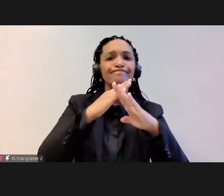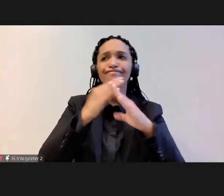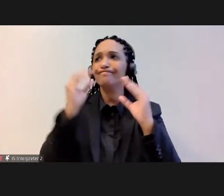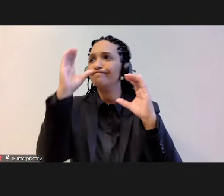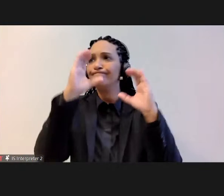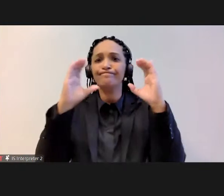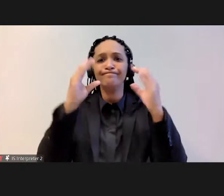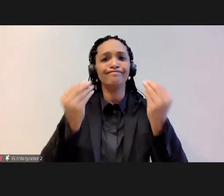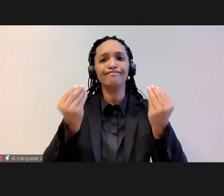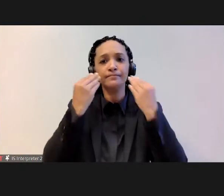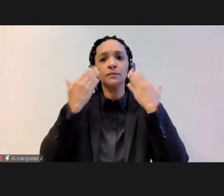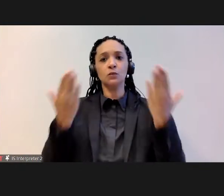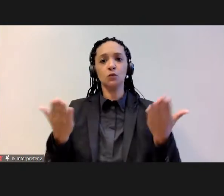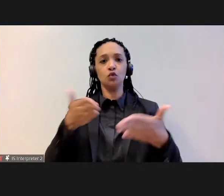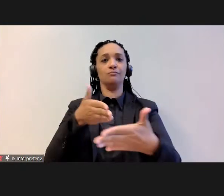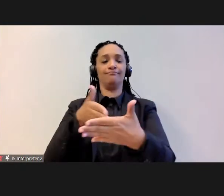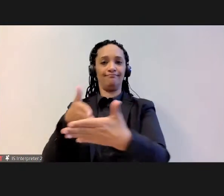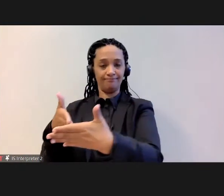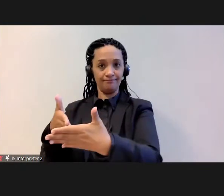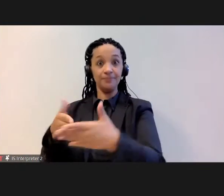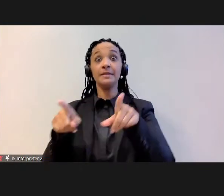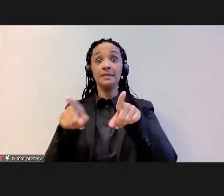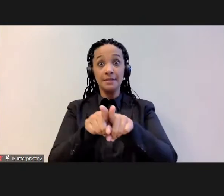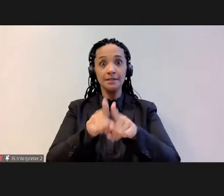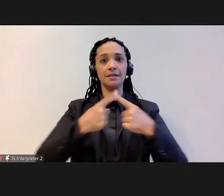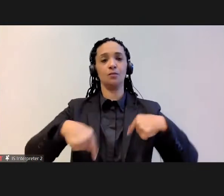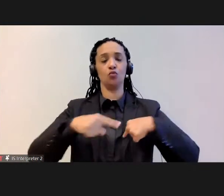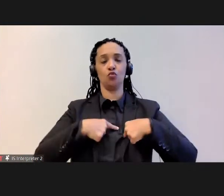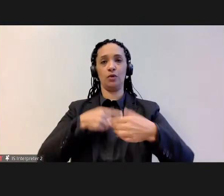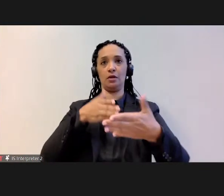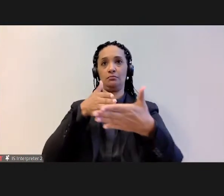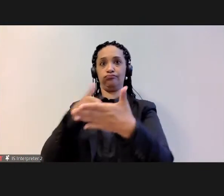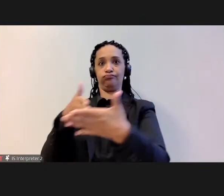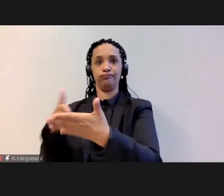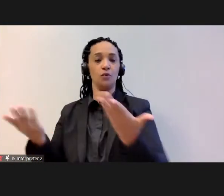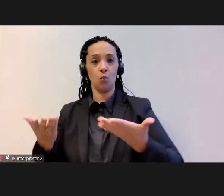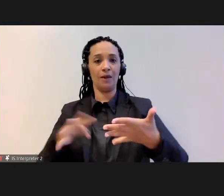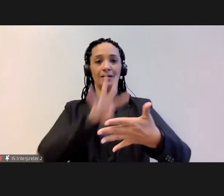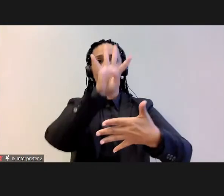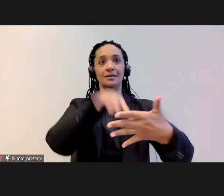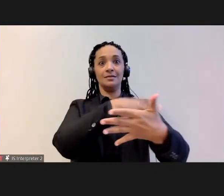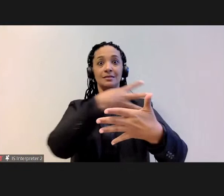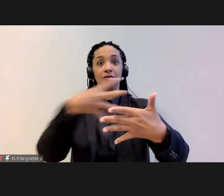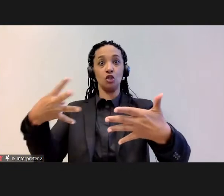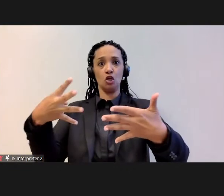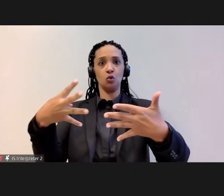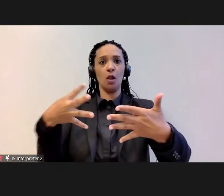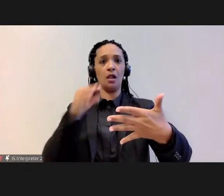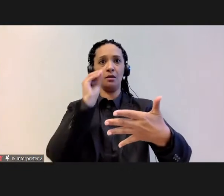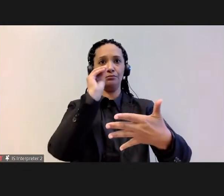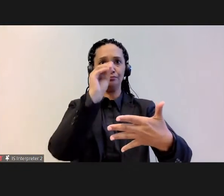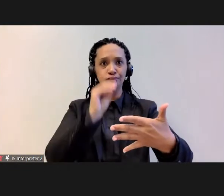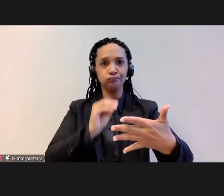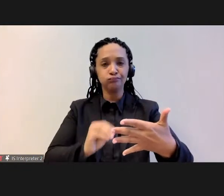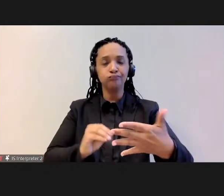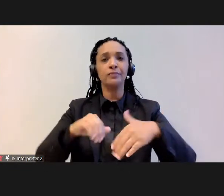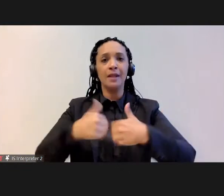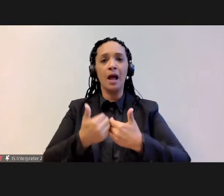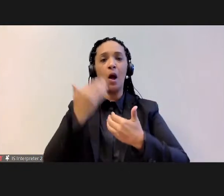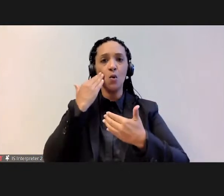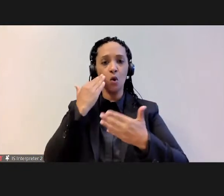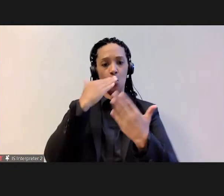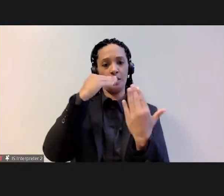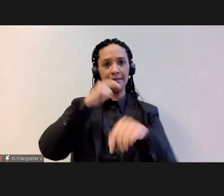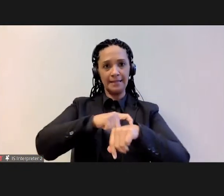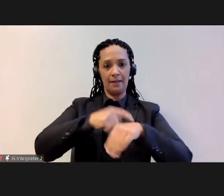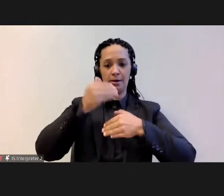daily lives. We also have challenges linked to schedule of production of statistics, which